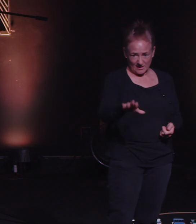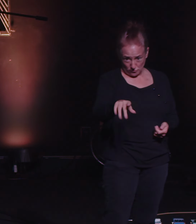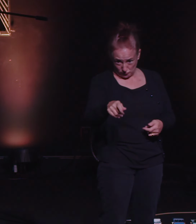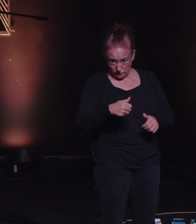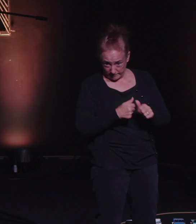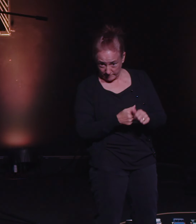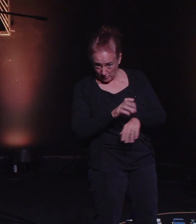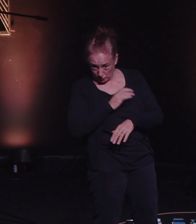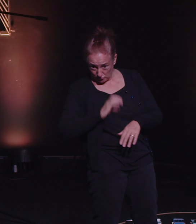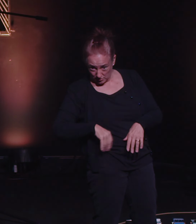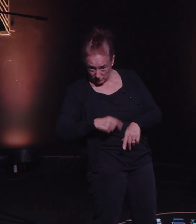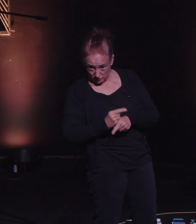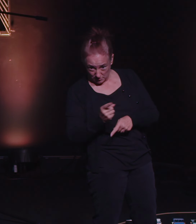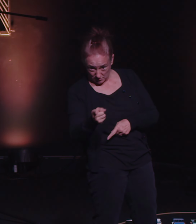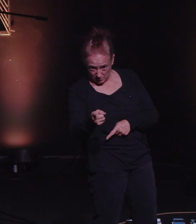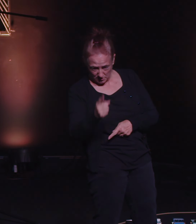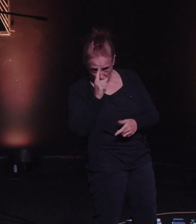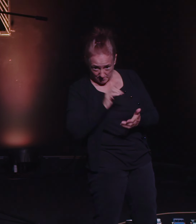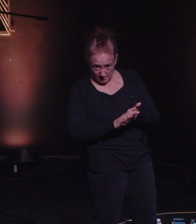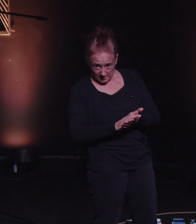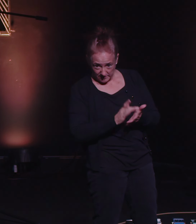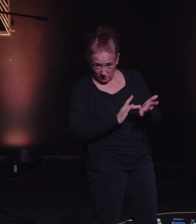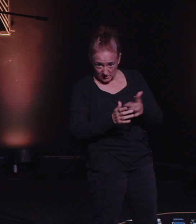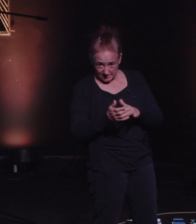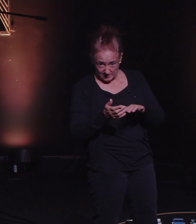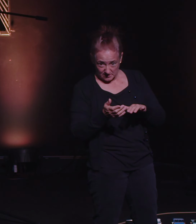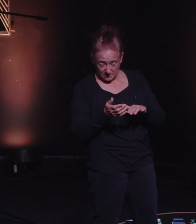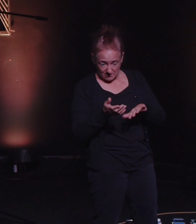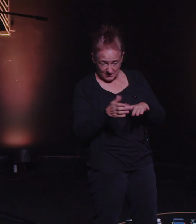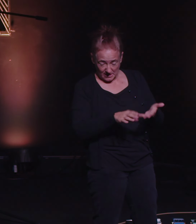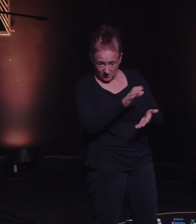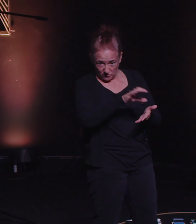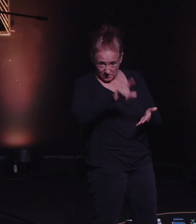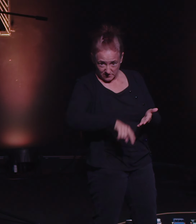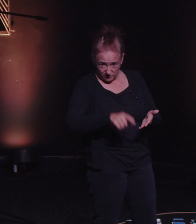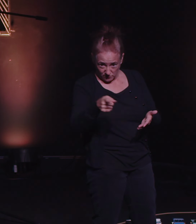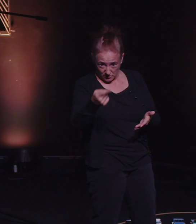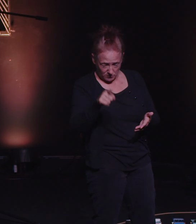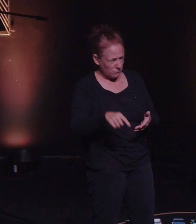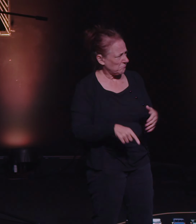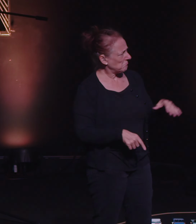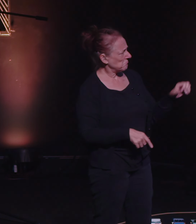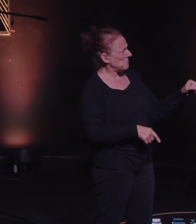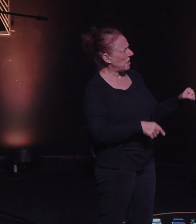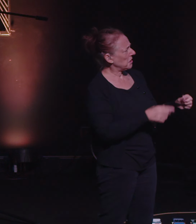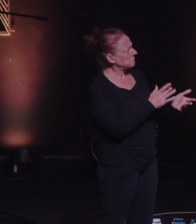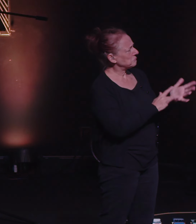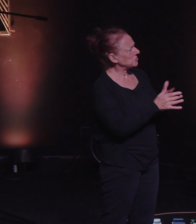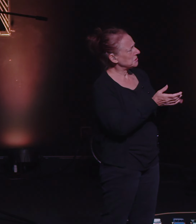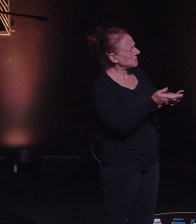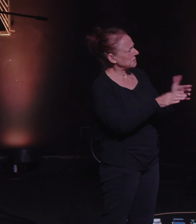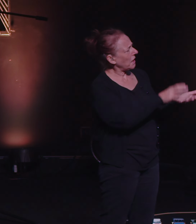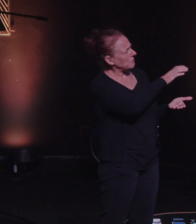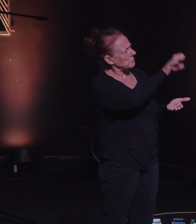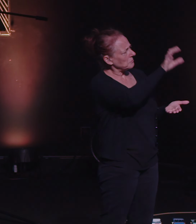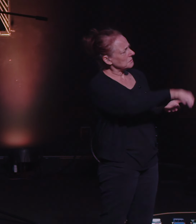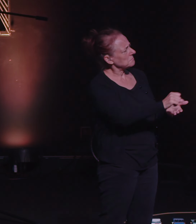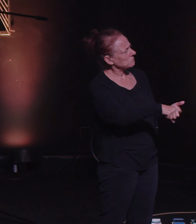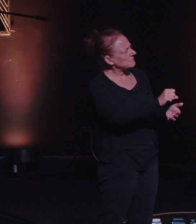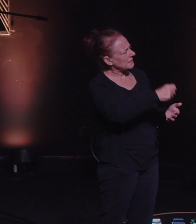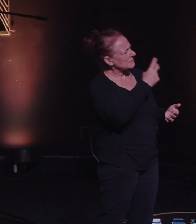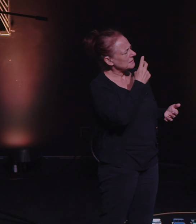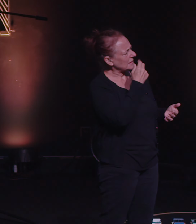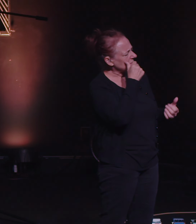follower, do you believe that Jesus died on the cross for you? Yes. I think everybody would say yes. Do you believe that